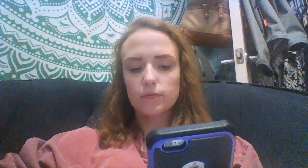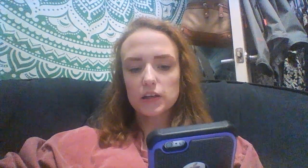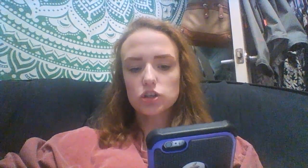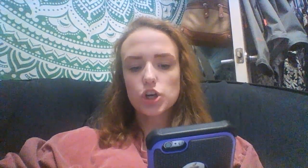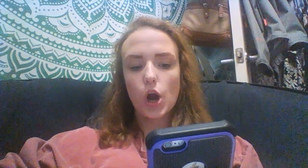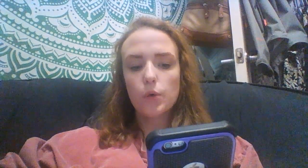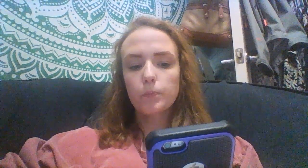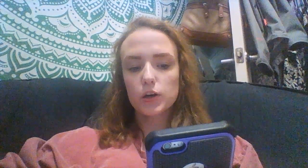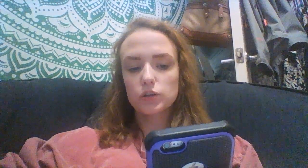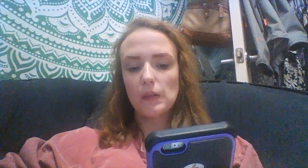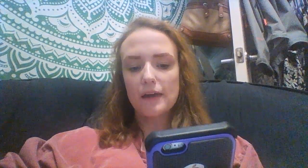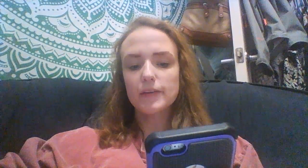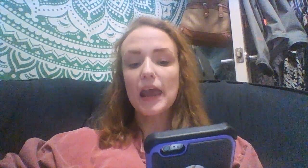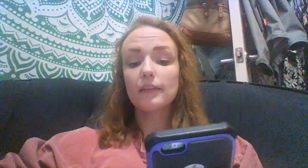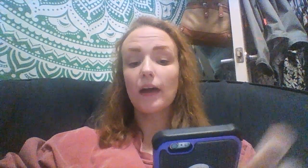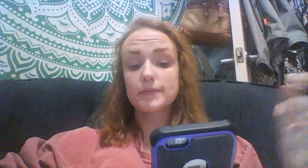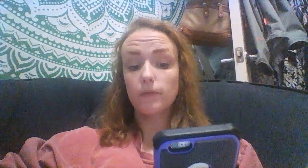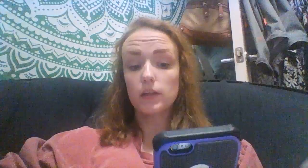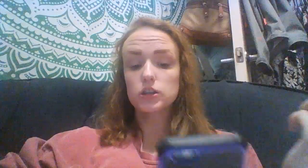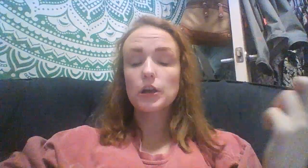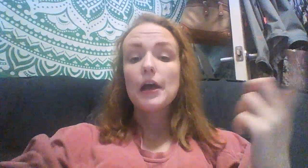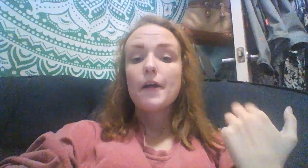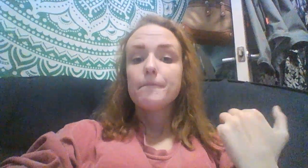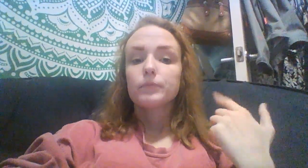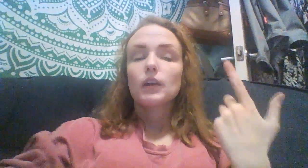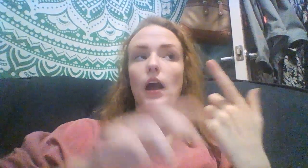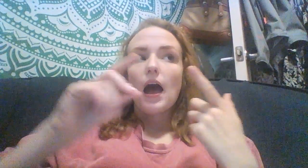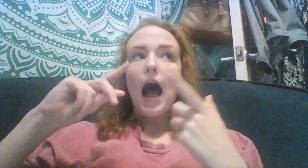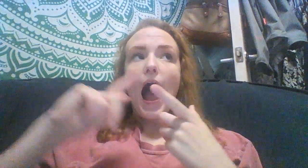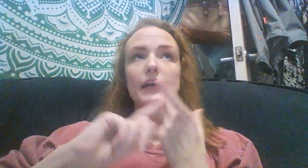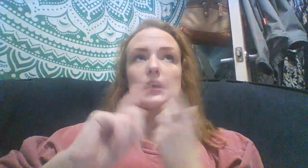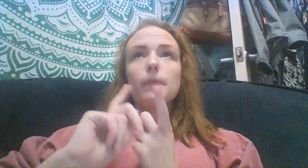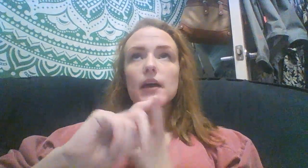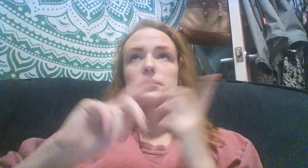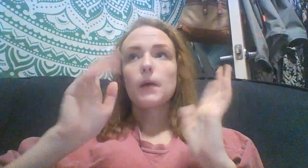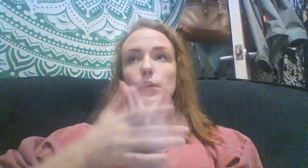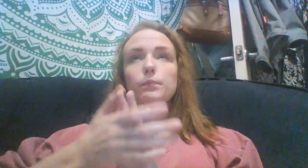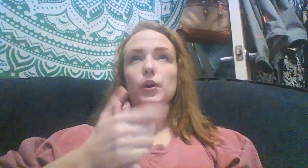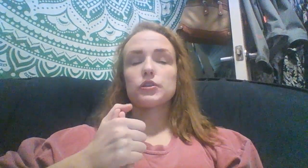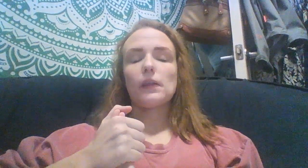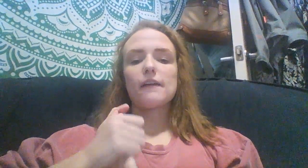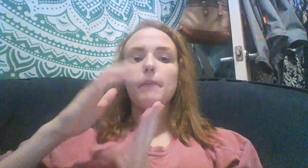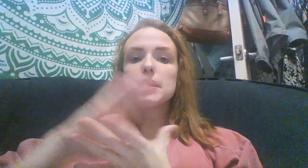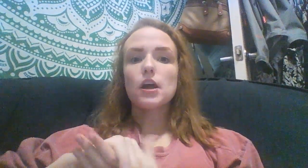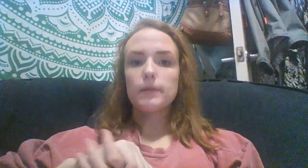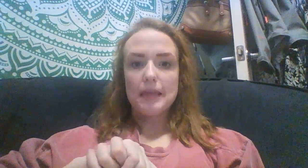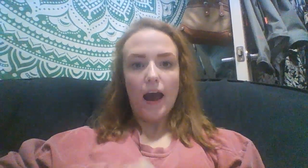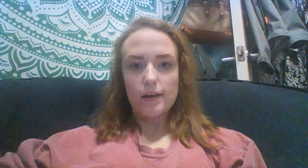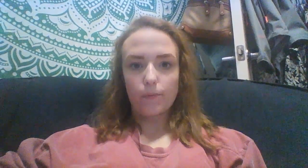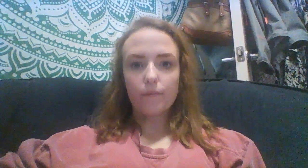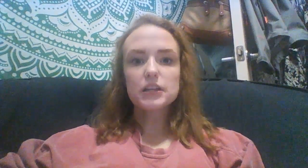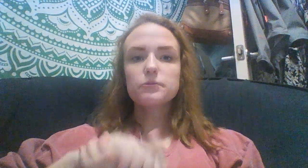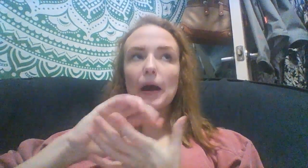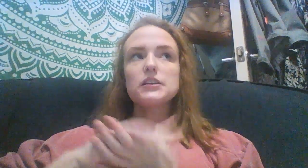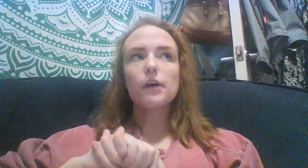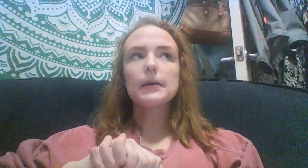privilege to your own personal life and the lives of others? I can apply it to my own personal life by knowing that I am privileged, by knowing